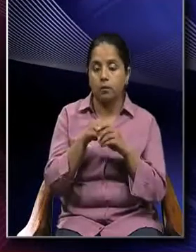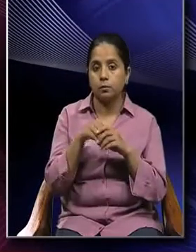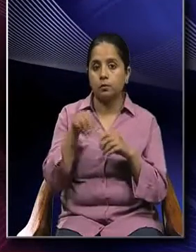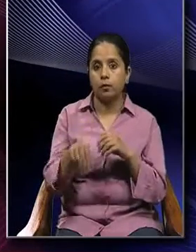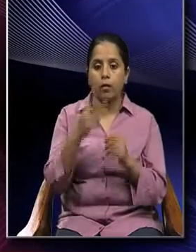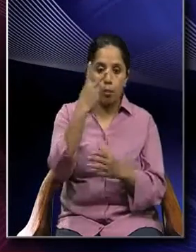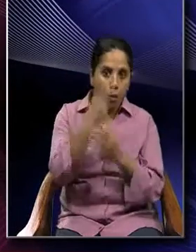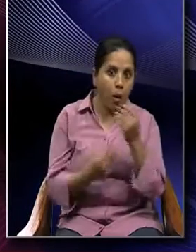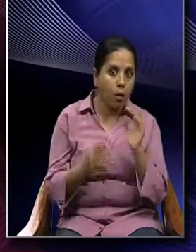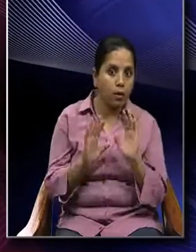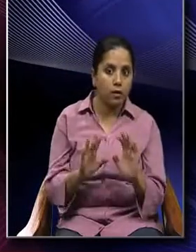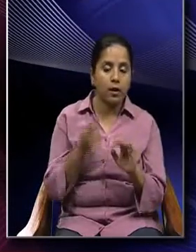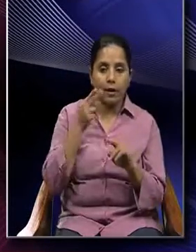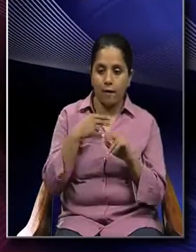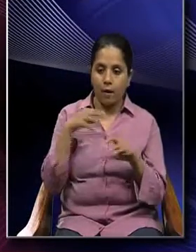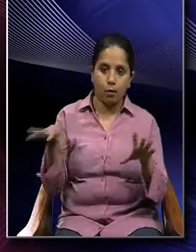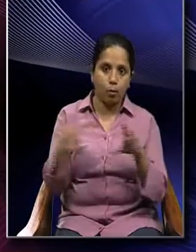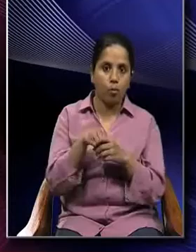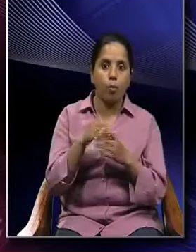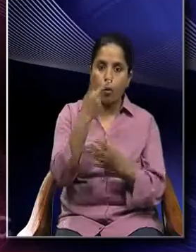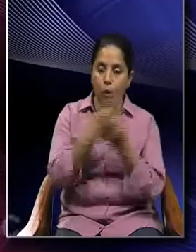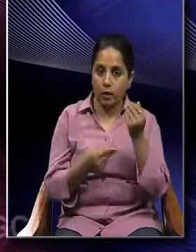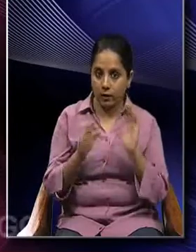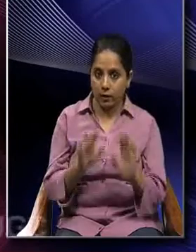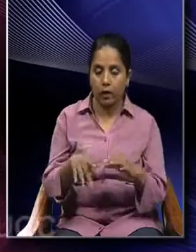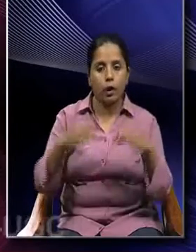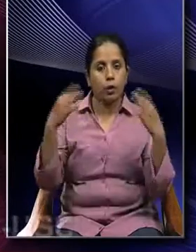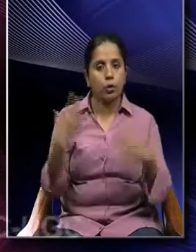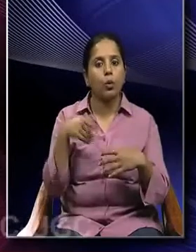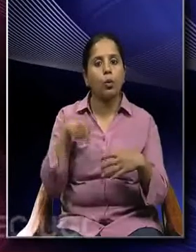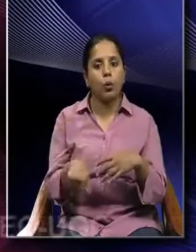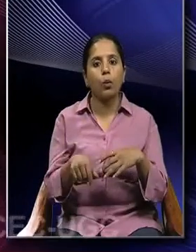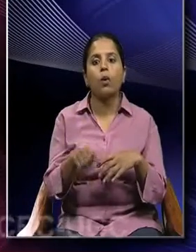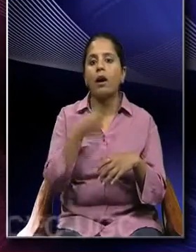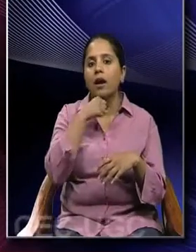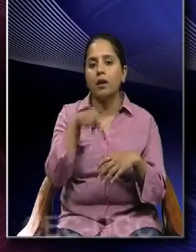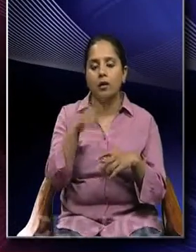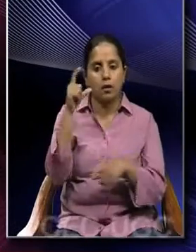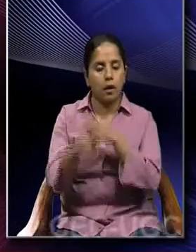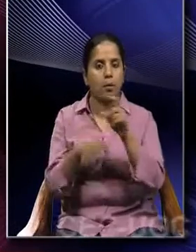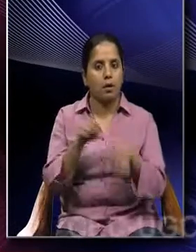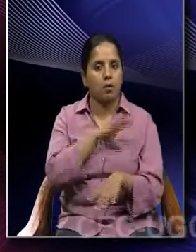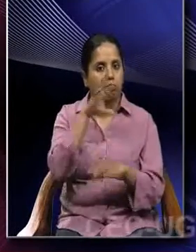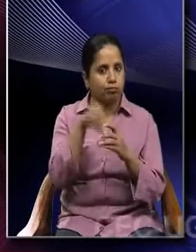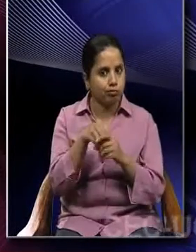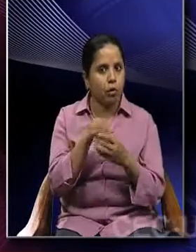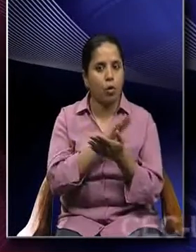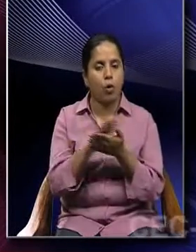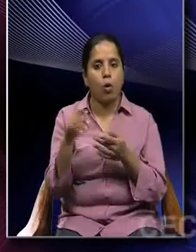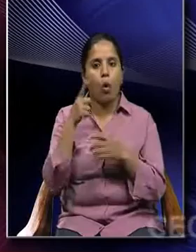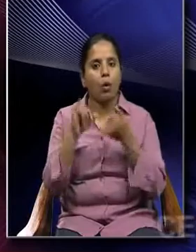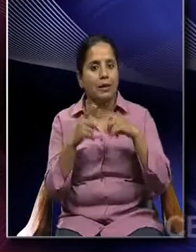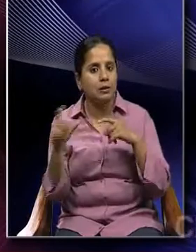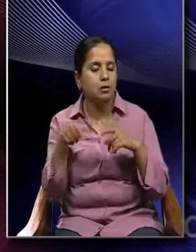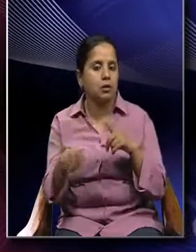both, if we are combining both of them, the new age corporates, they could contribute to the holistic development of the